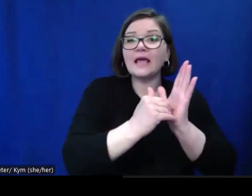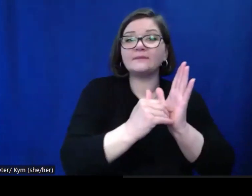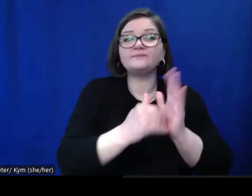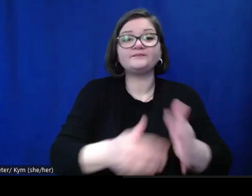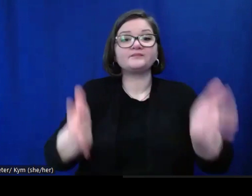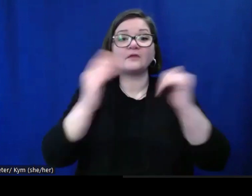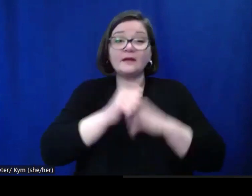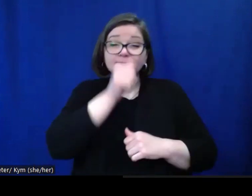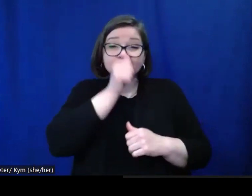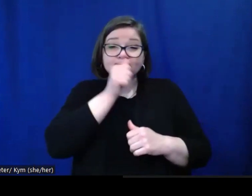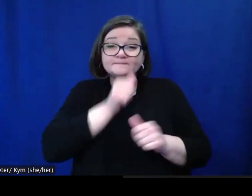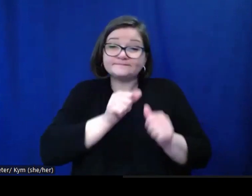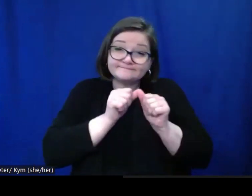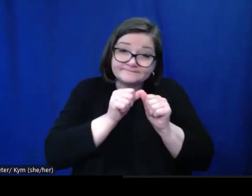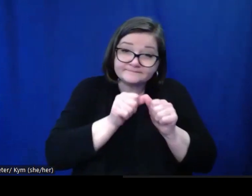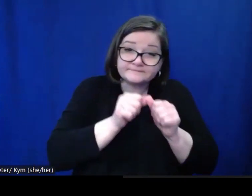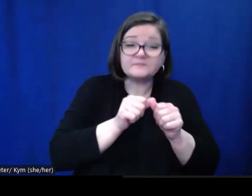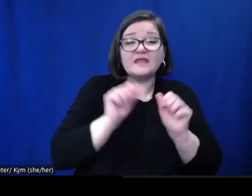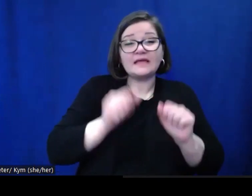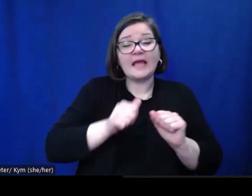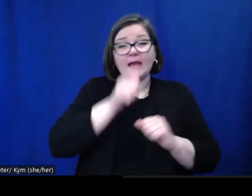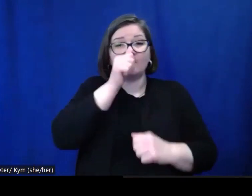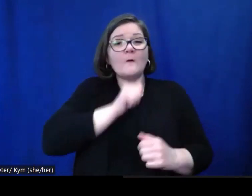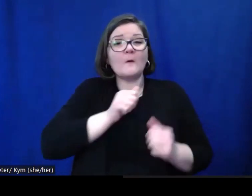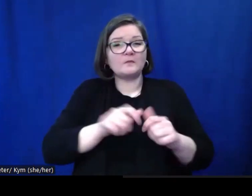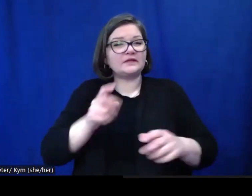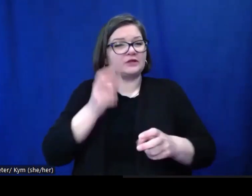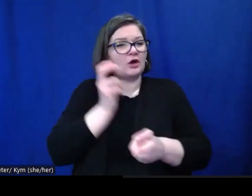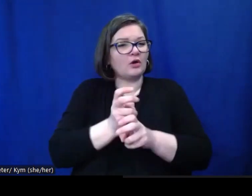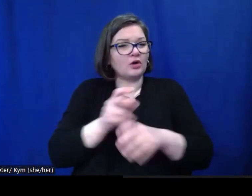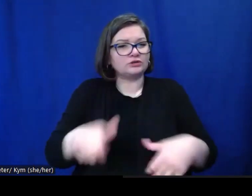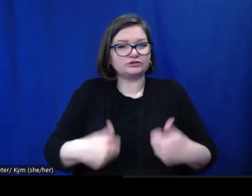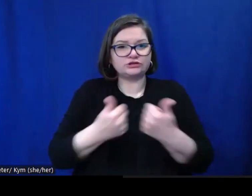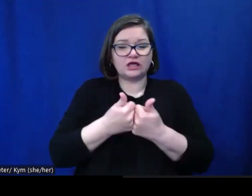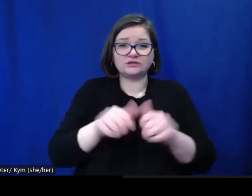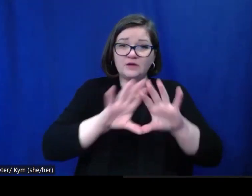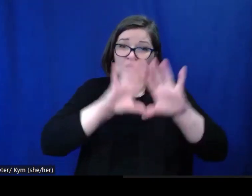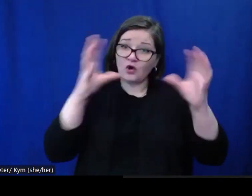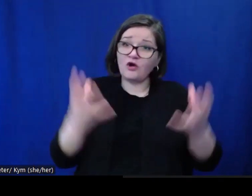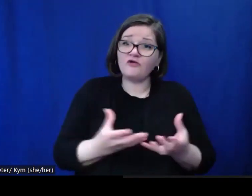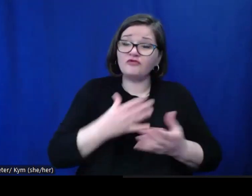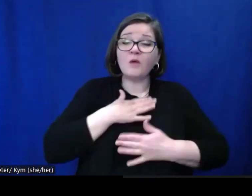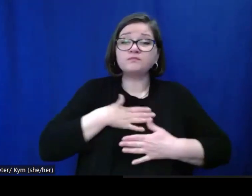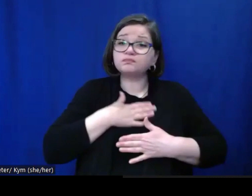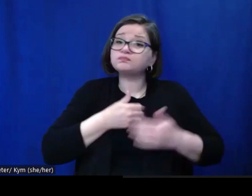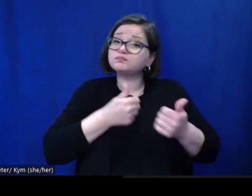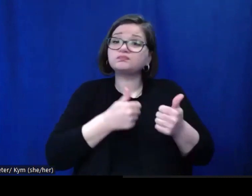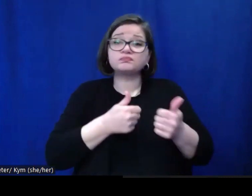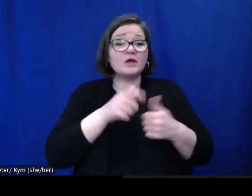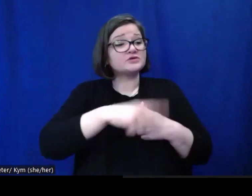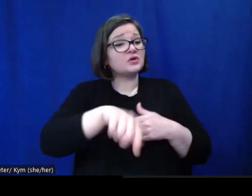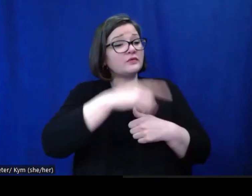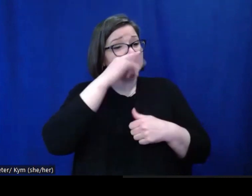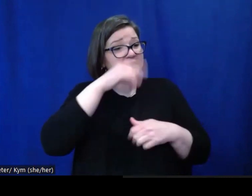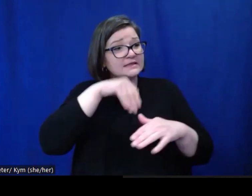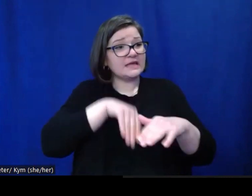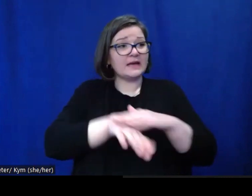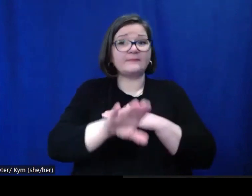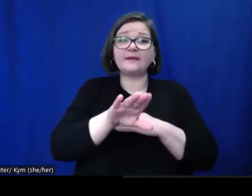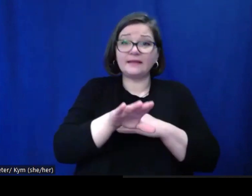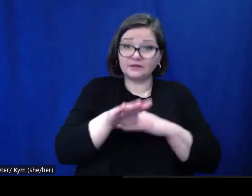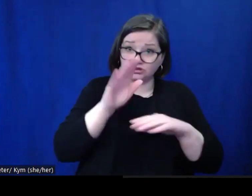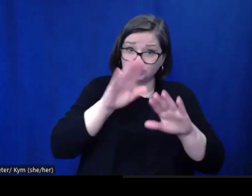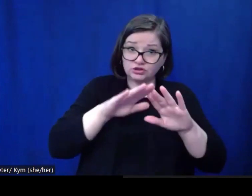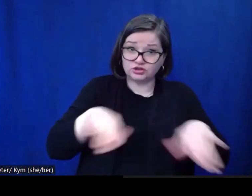Persistence and able to cope with different challenges, and overall pleasant. And so these are the kiddos that come into our